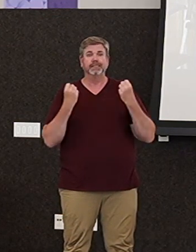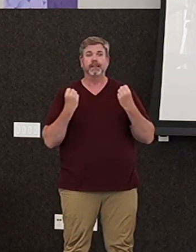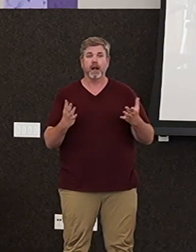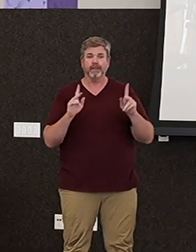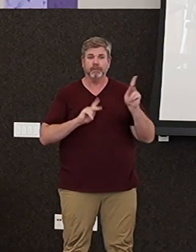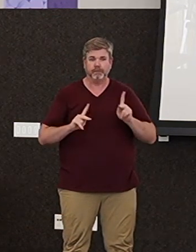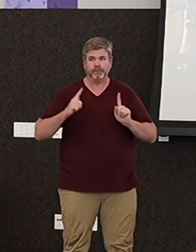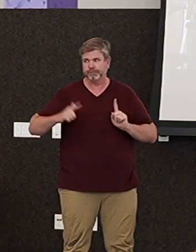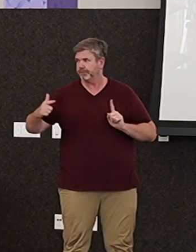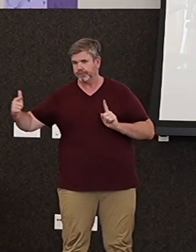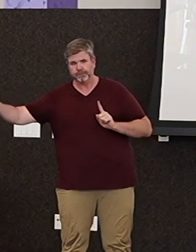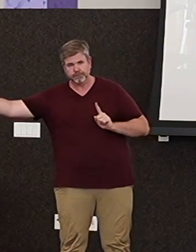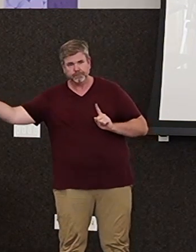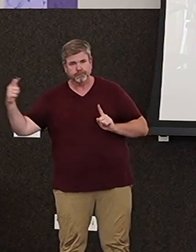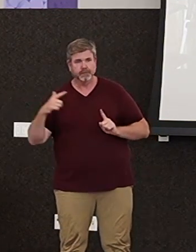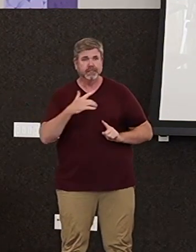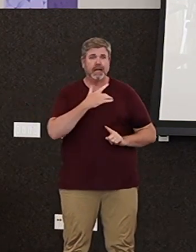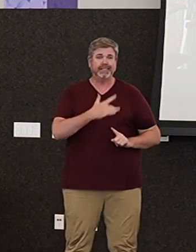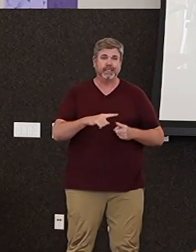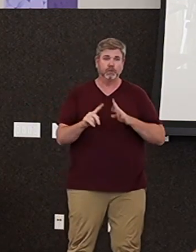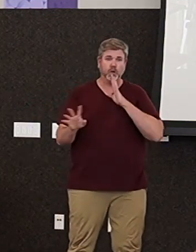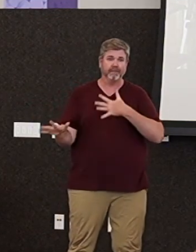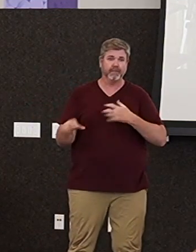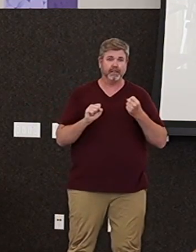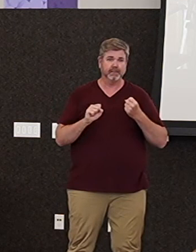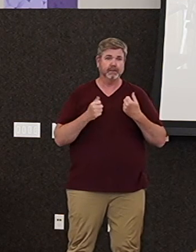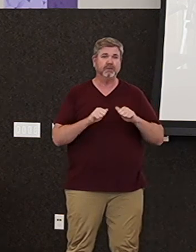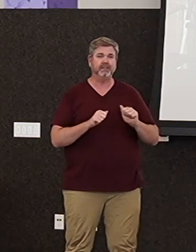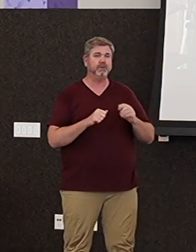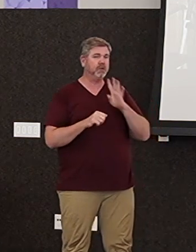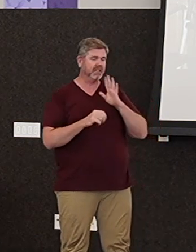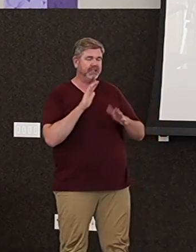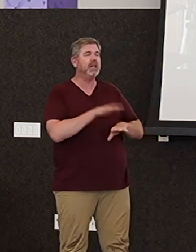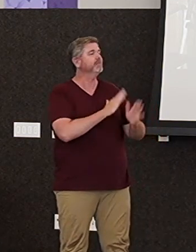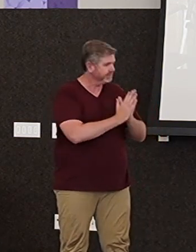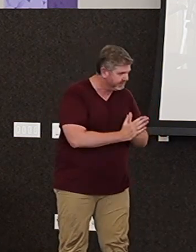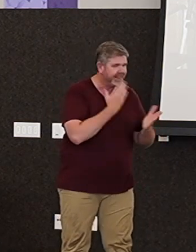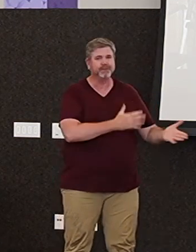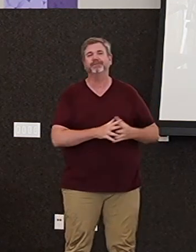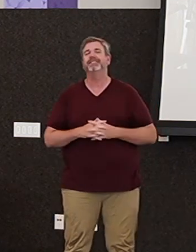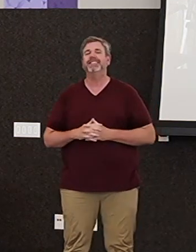for, and I normally talk very fast. I'm trying to talk very slow. Thank you.